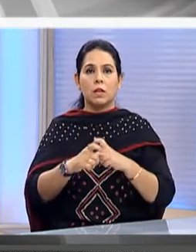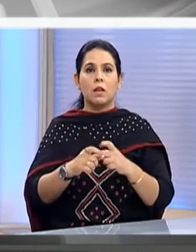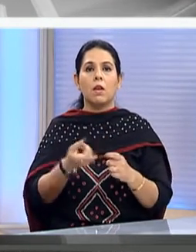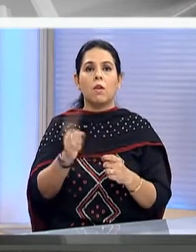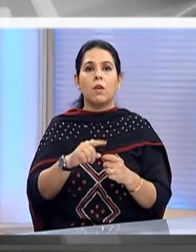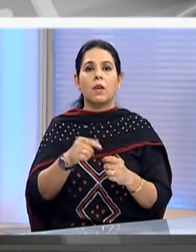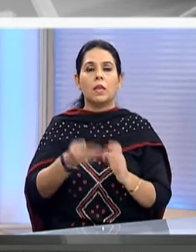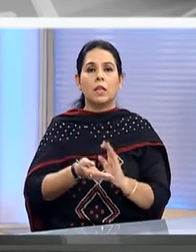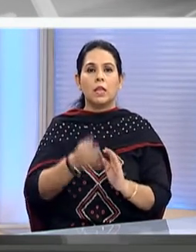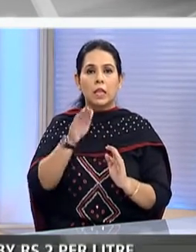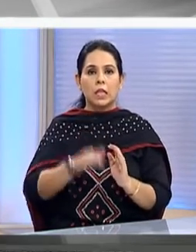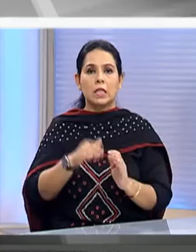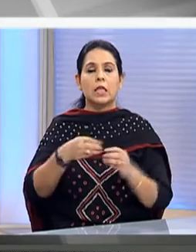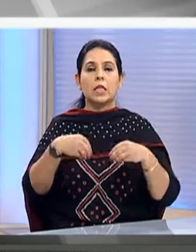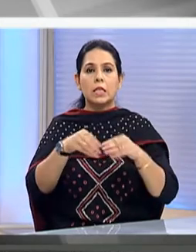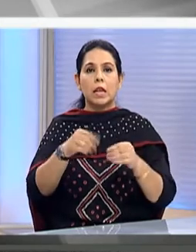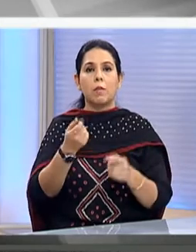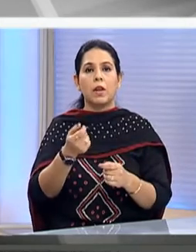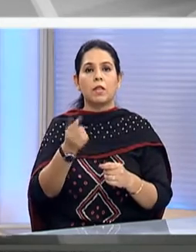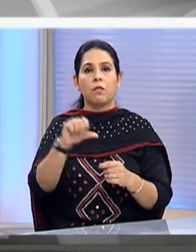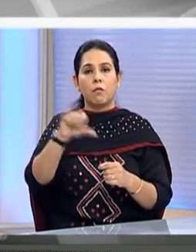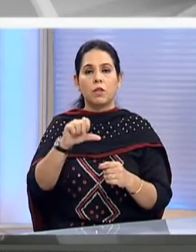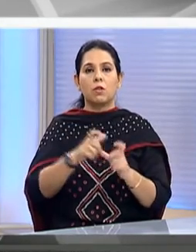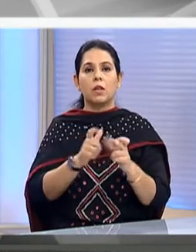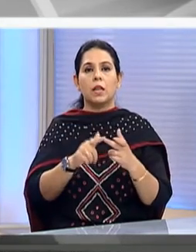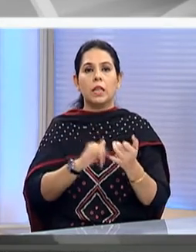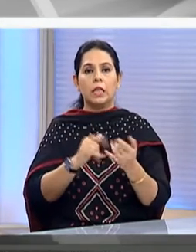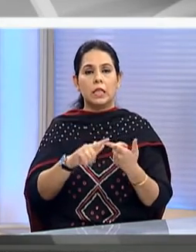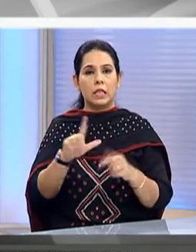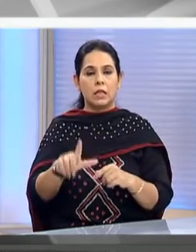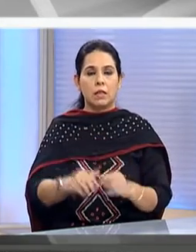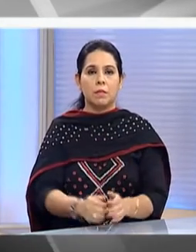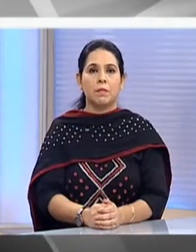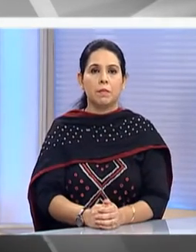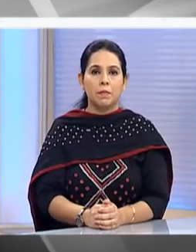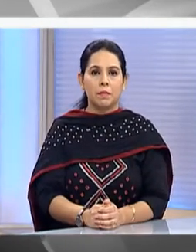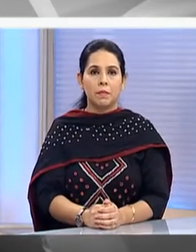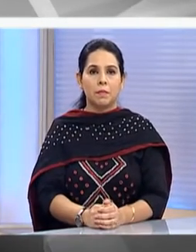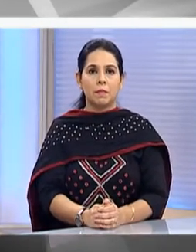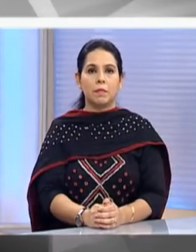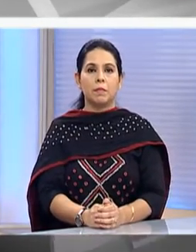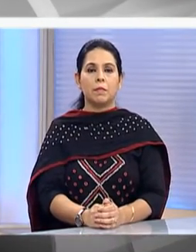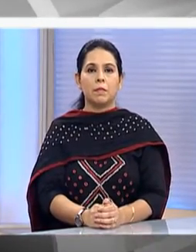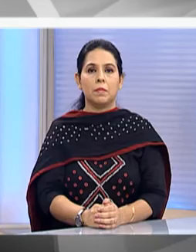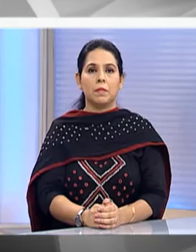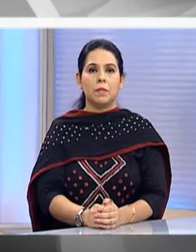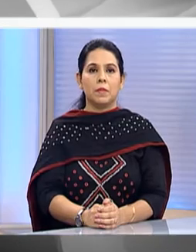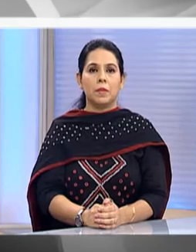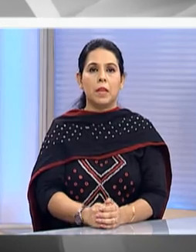rate warrant a decrease in the selling price of petrol and diesel.